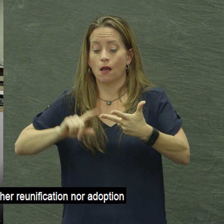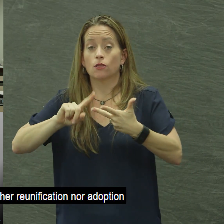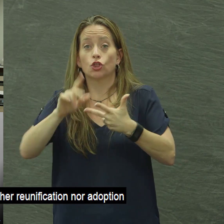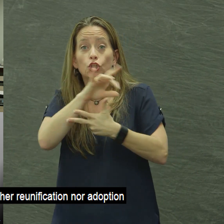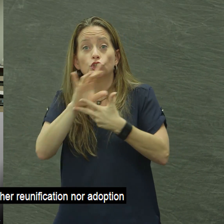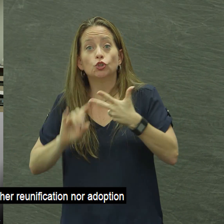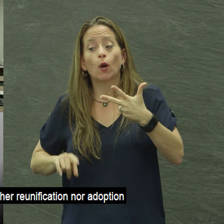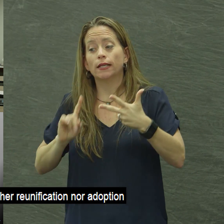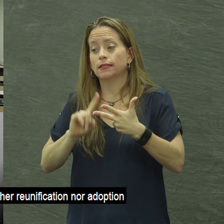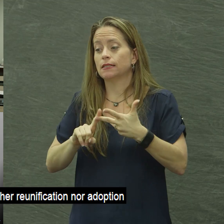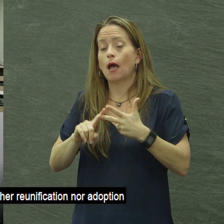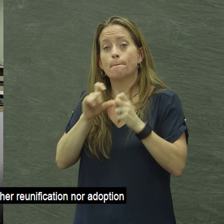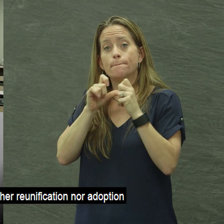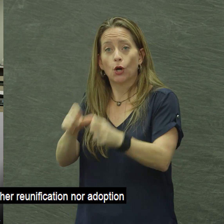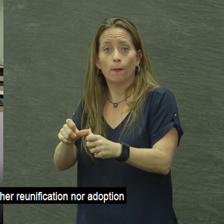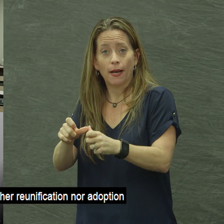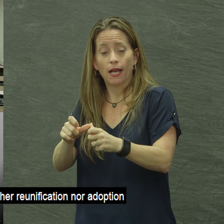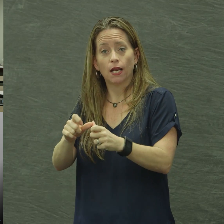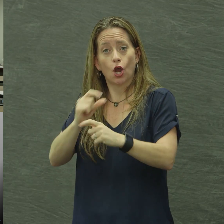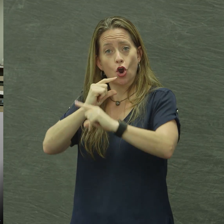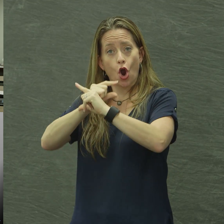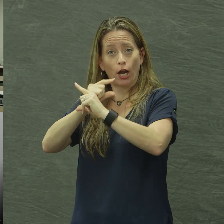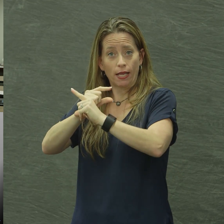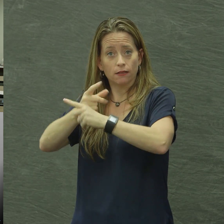neither reunification or adoption is